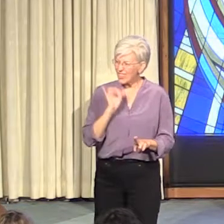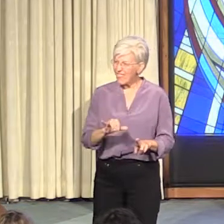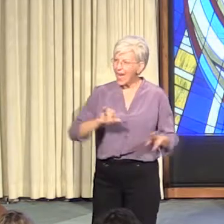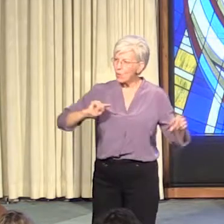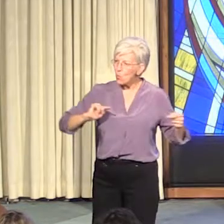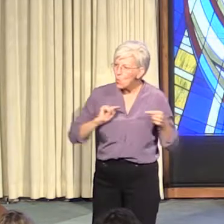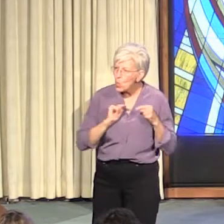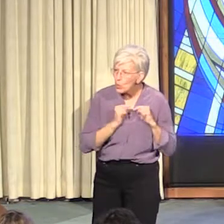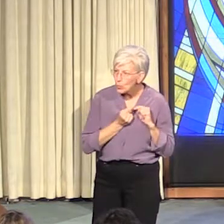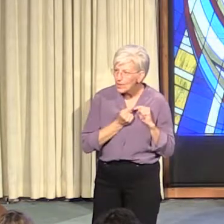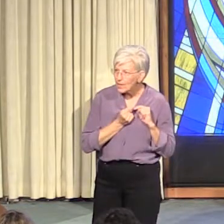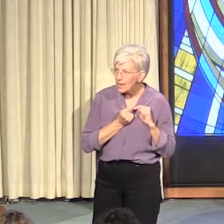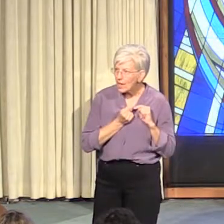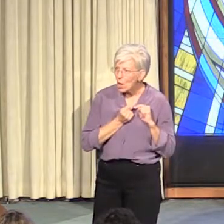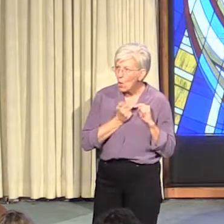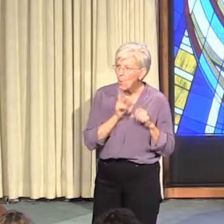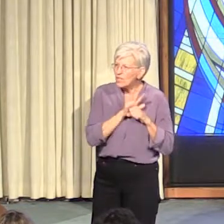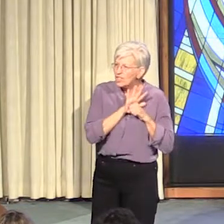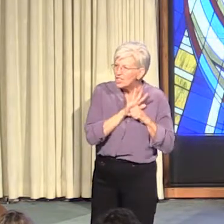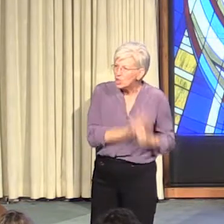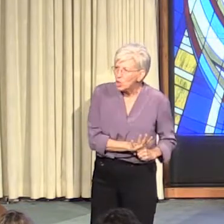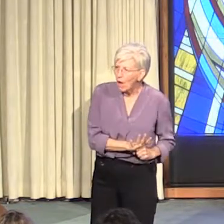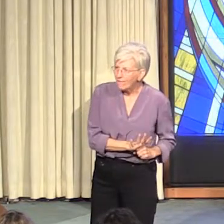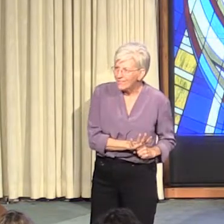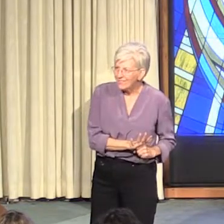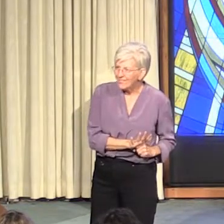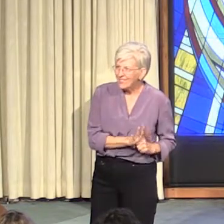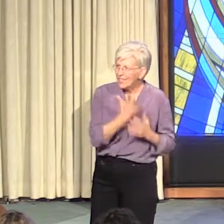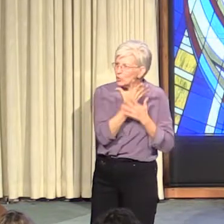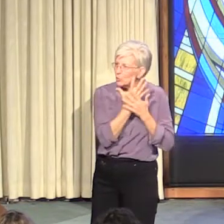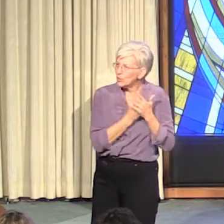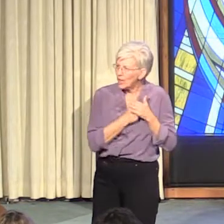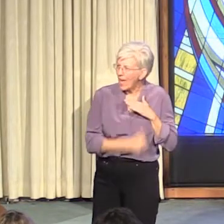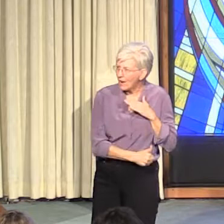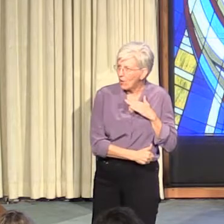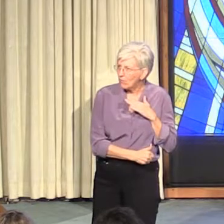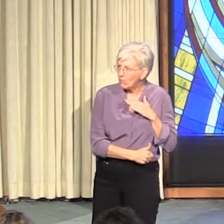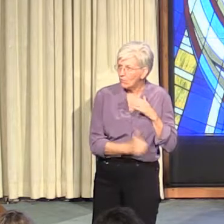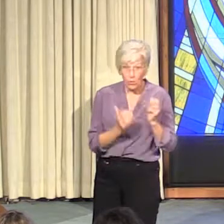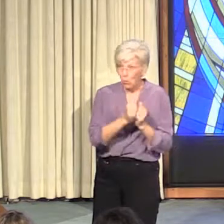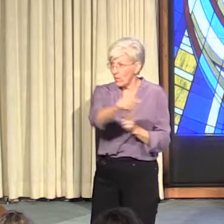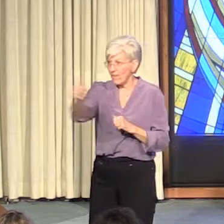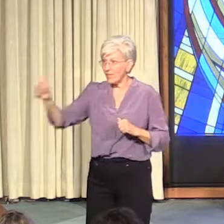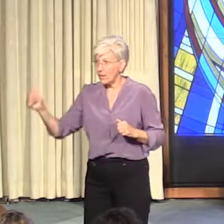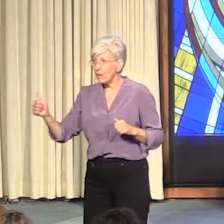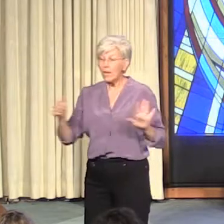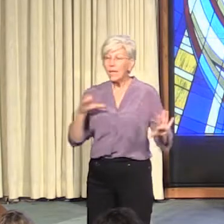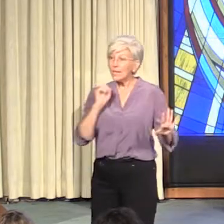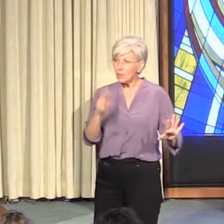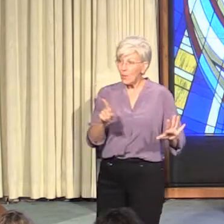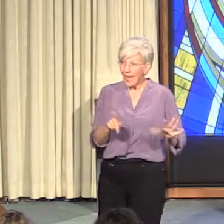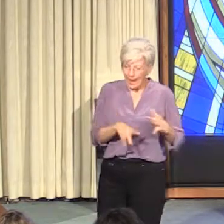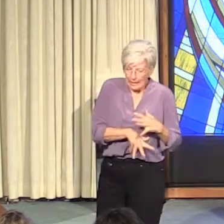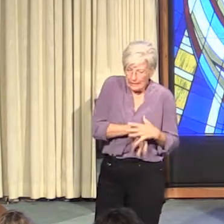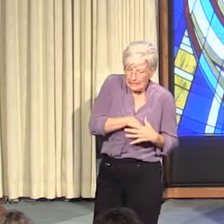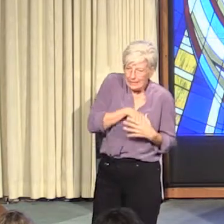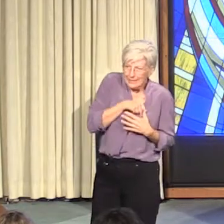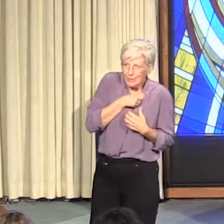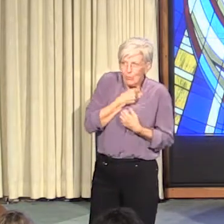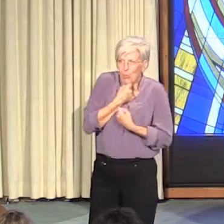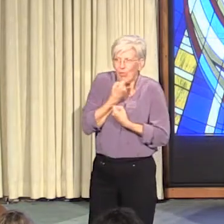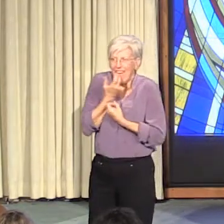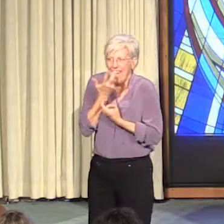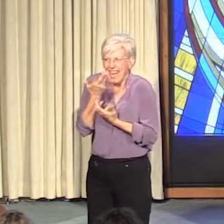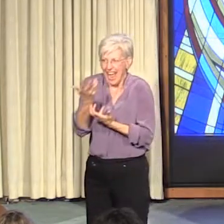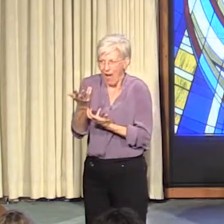wounding was shoved into your shadow along with everything else. It's okay to pull that out and do the work that you